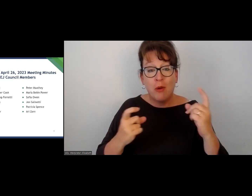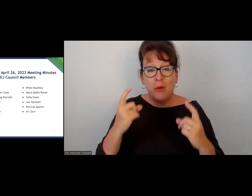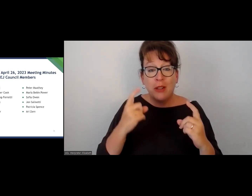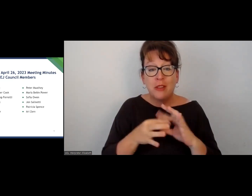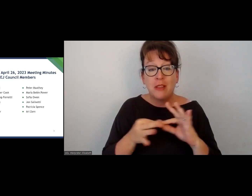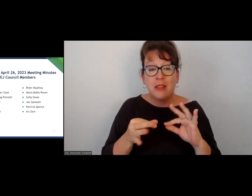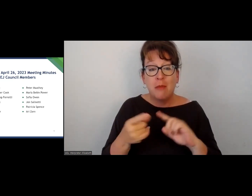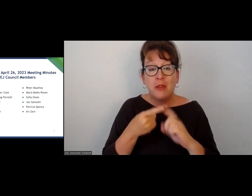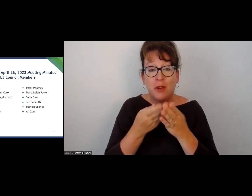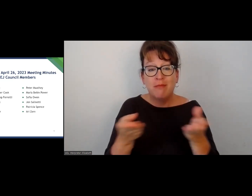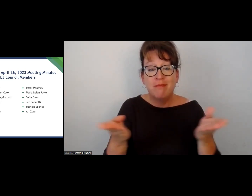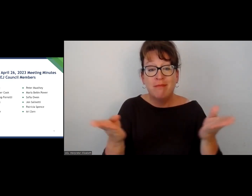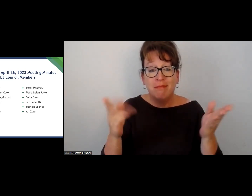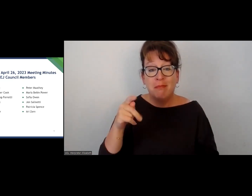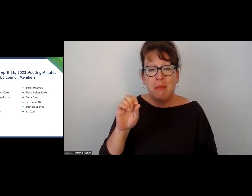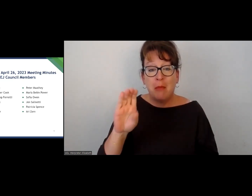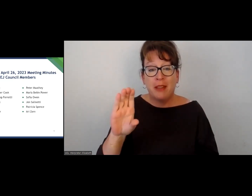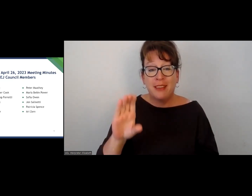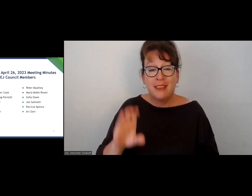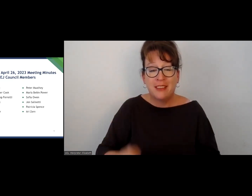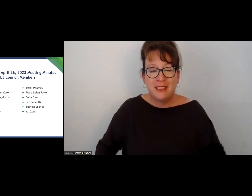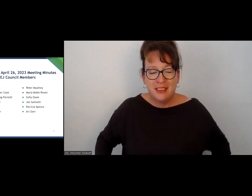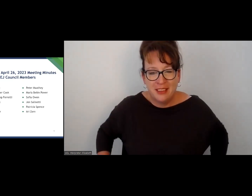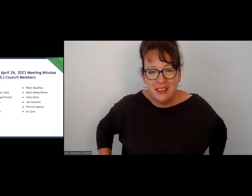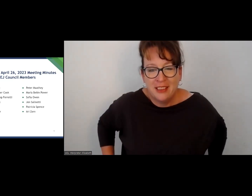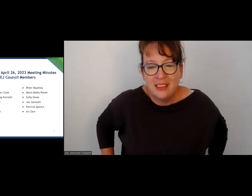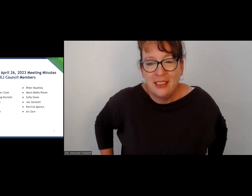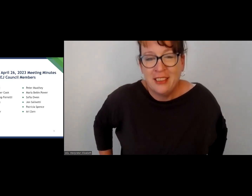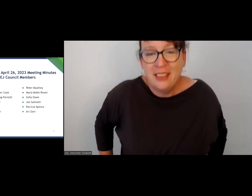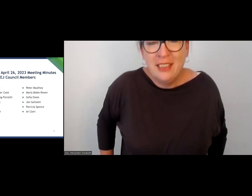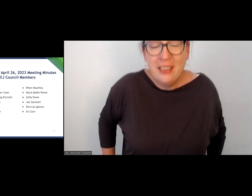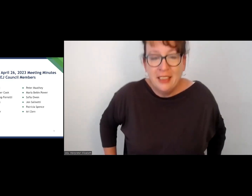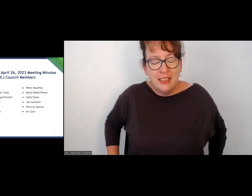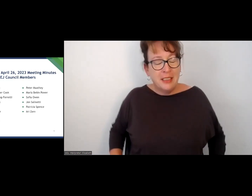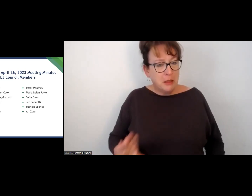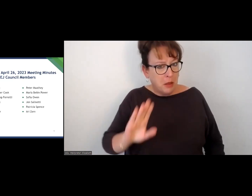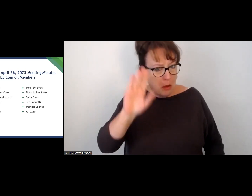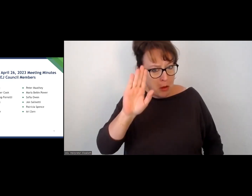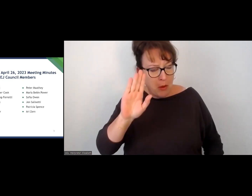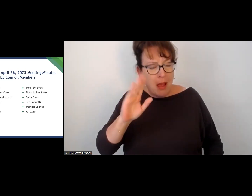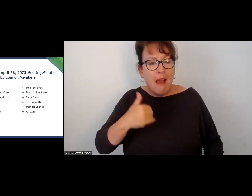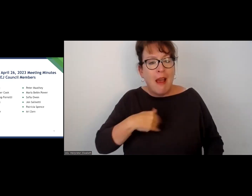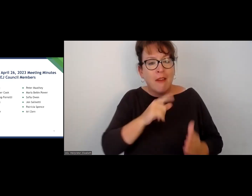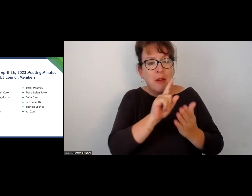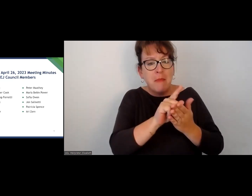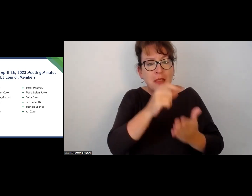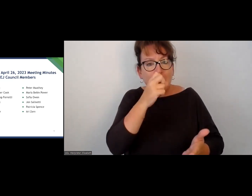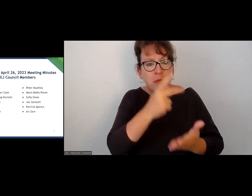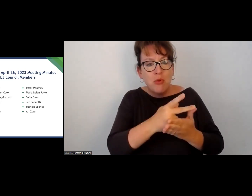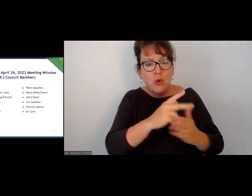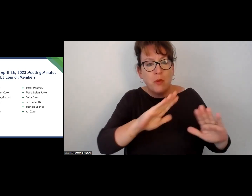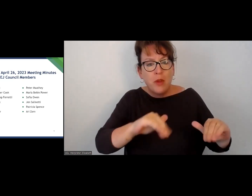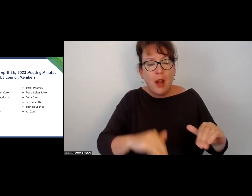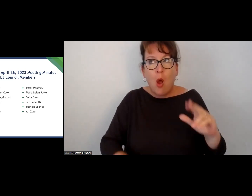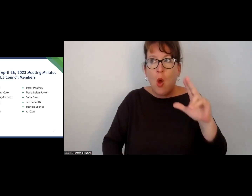public. I might have missed this. Have you approved the minutes? Oh, no, you are